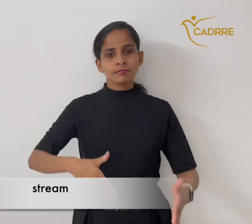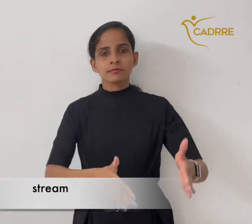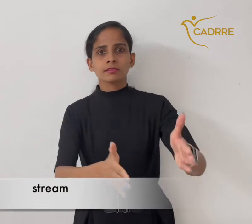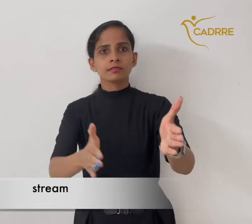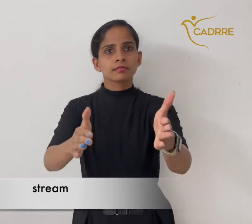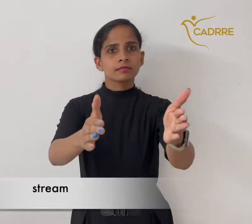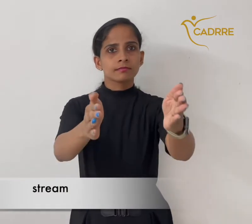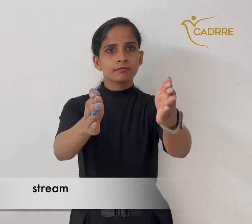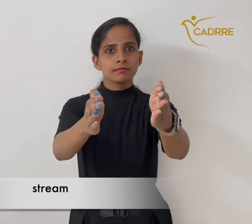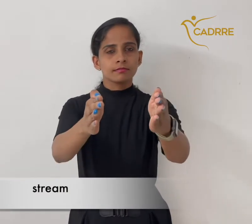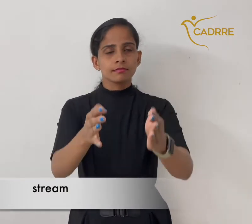Stream,